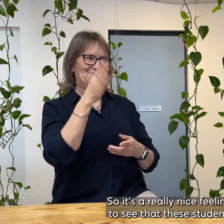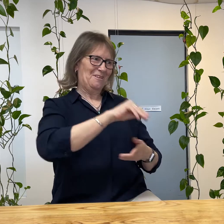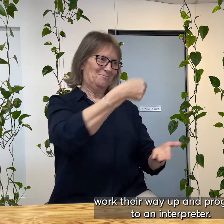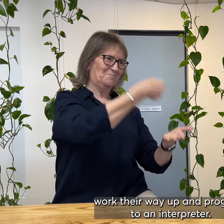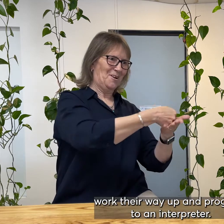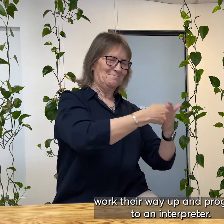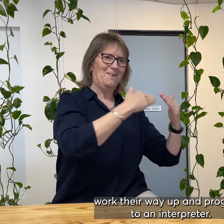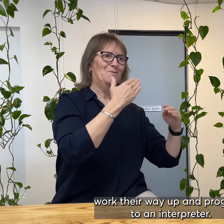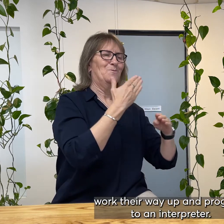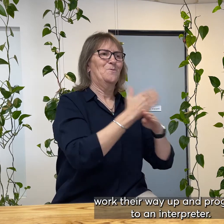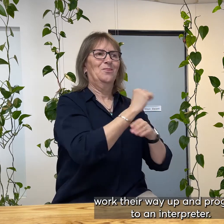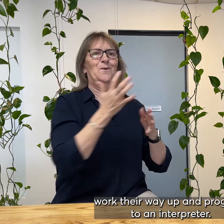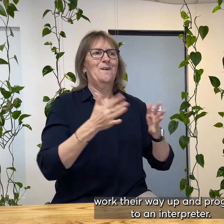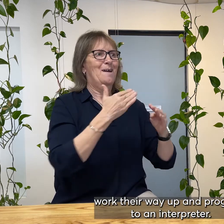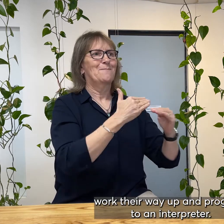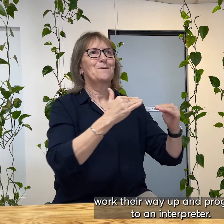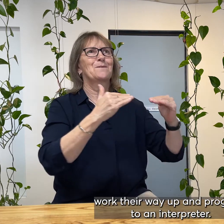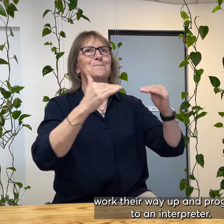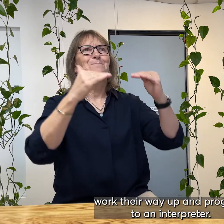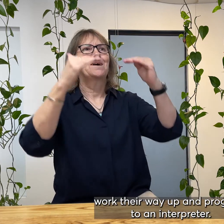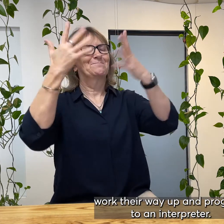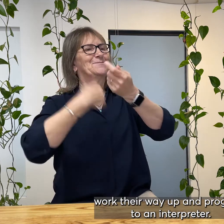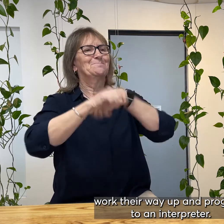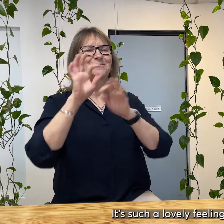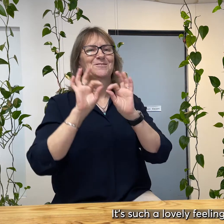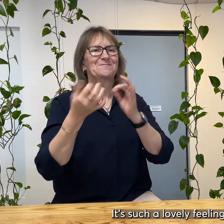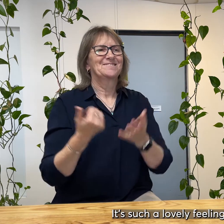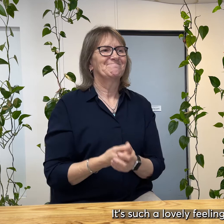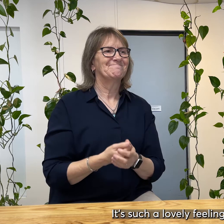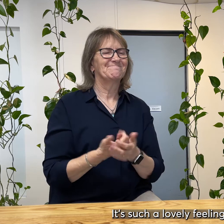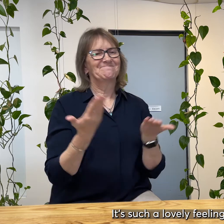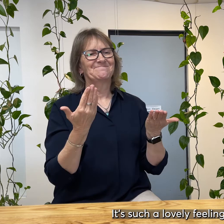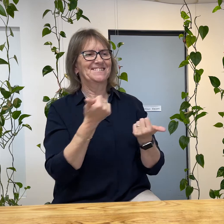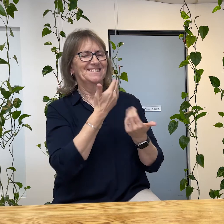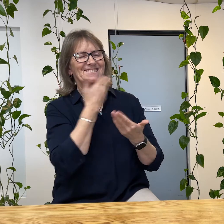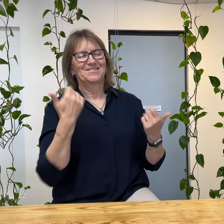students work their way up and progress to an interpreter. It's such a lovely feeling.